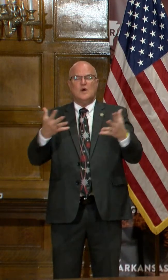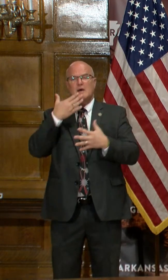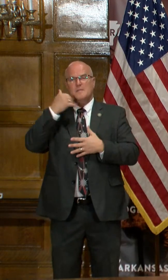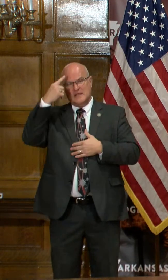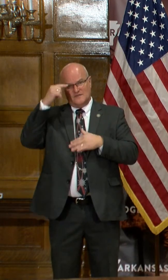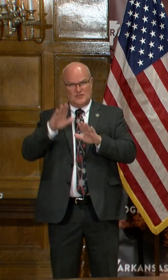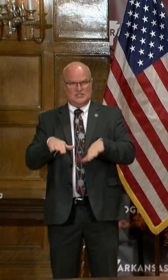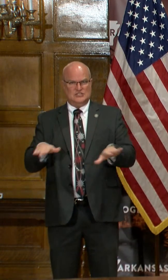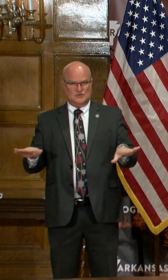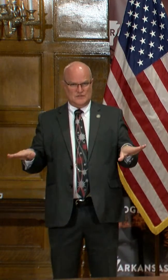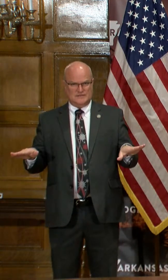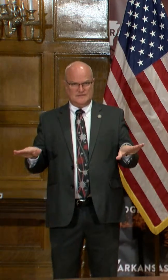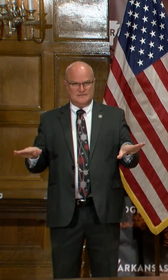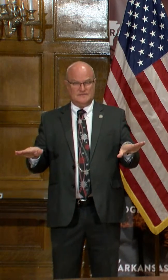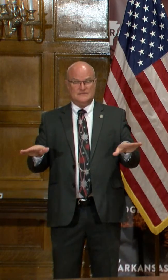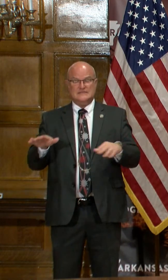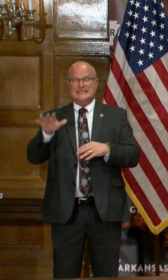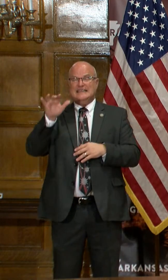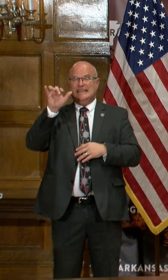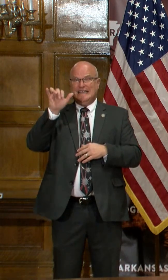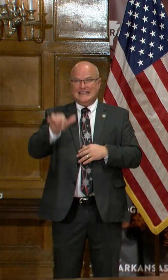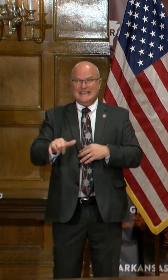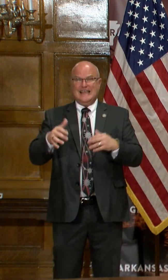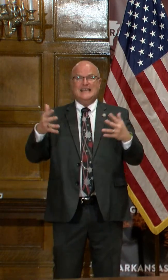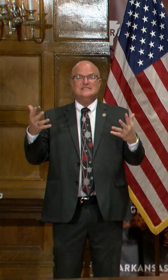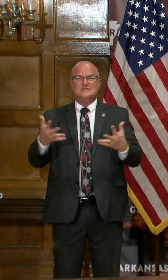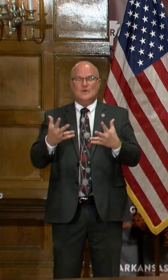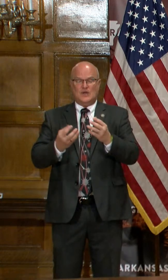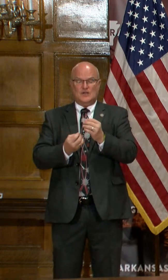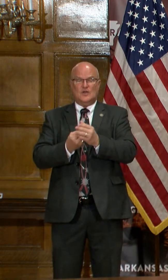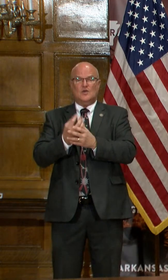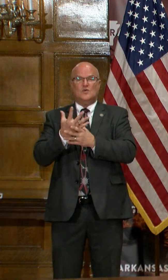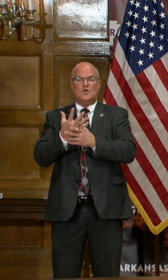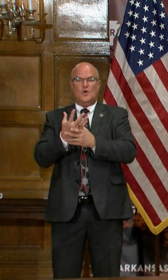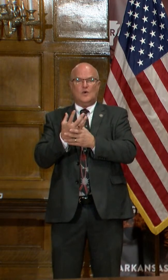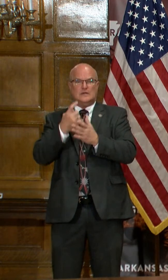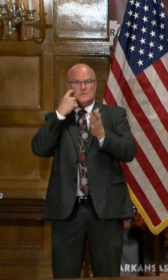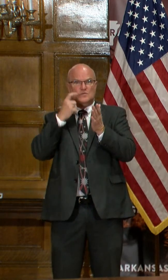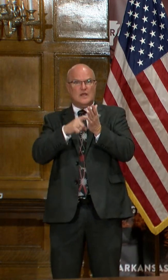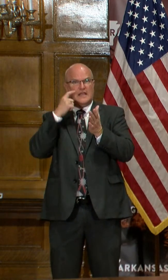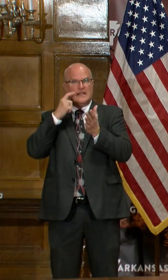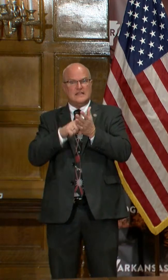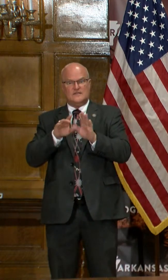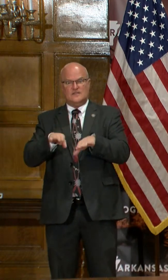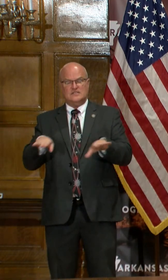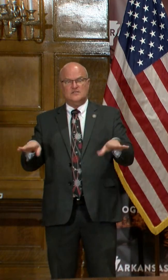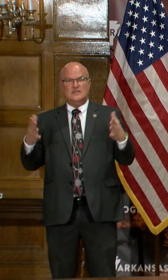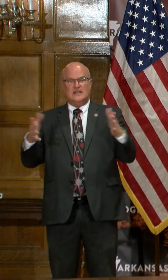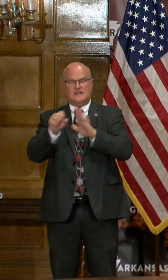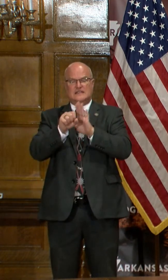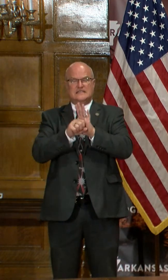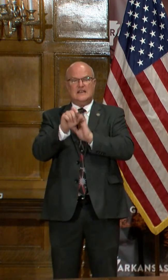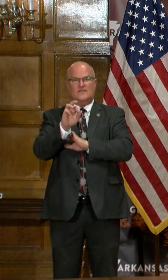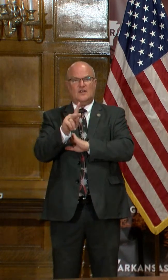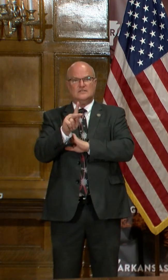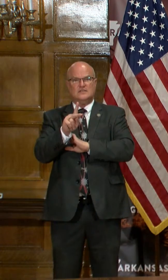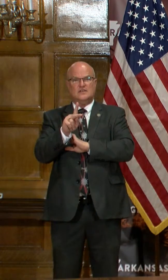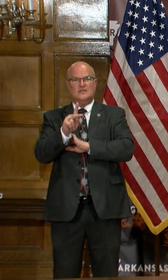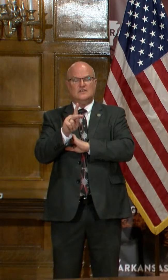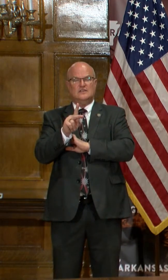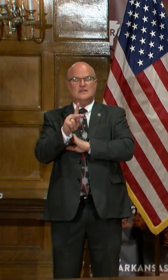for the children. And that is what there is a growing recognition nationally and here in the state of Arkansas as to